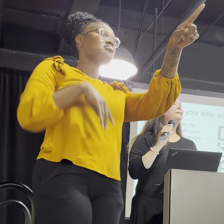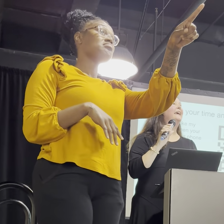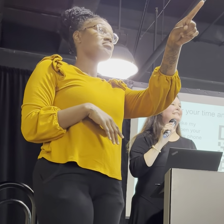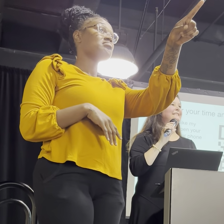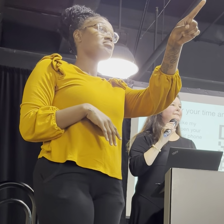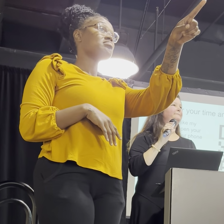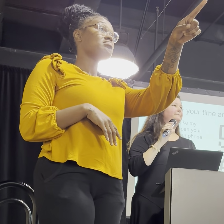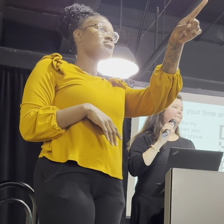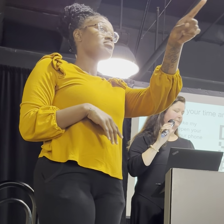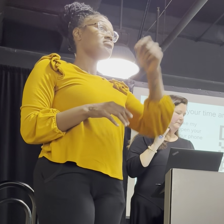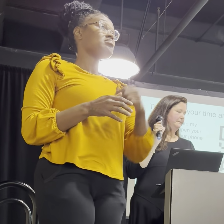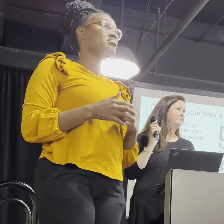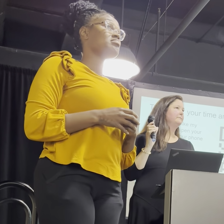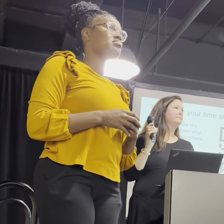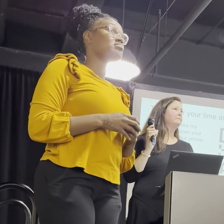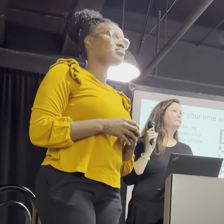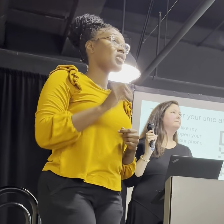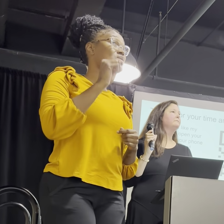Yes.